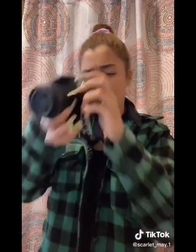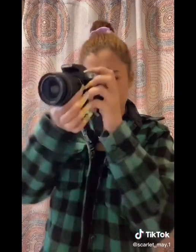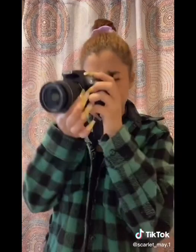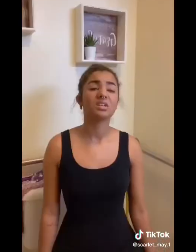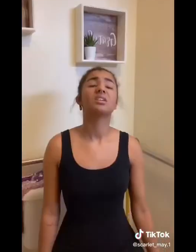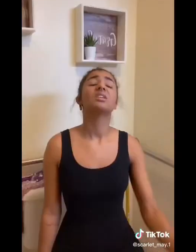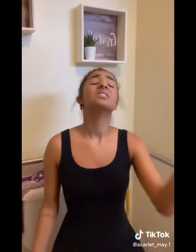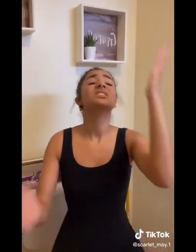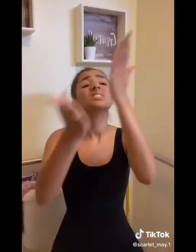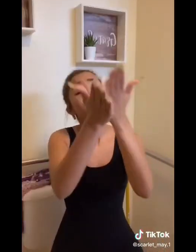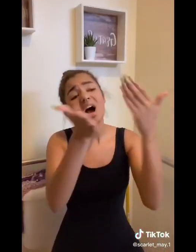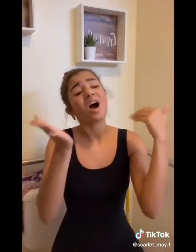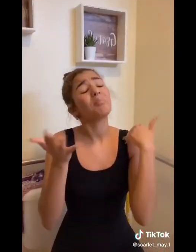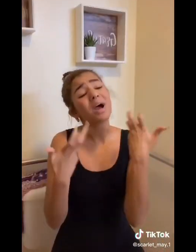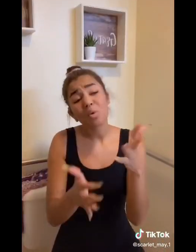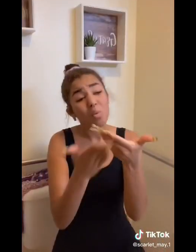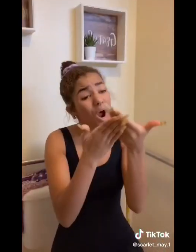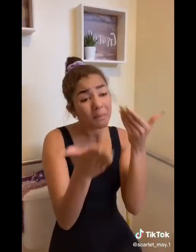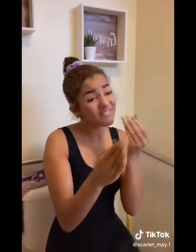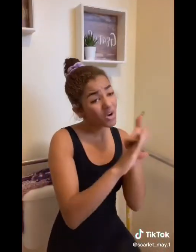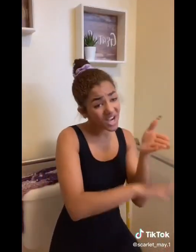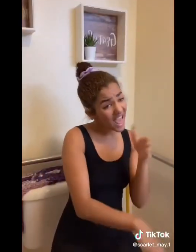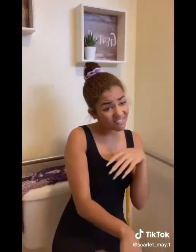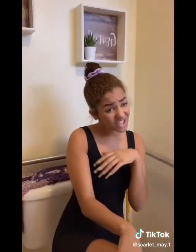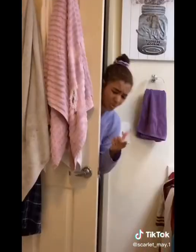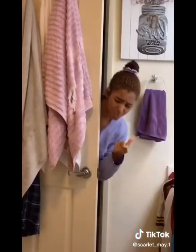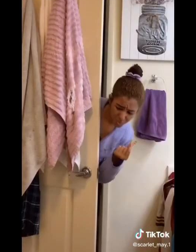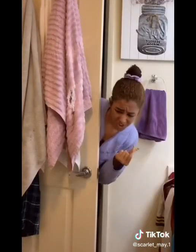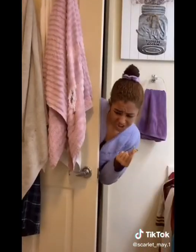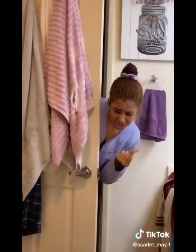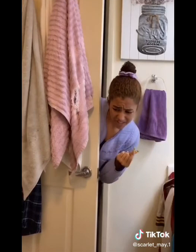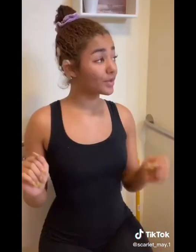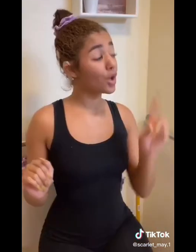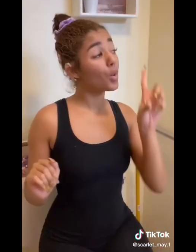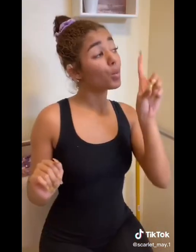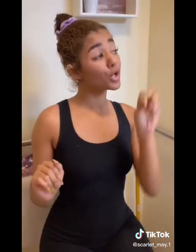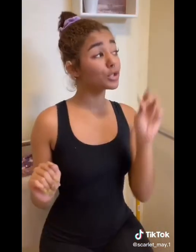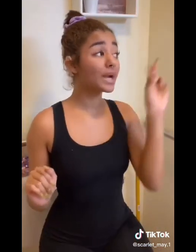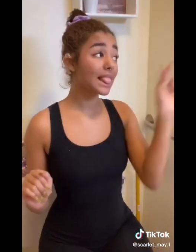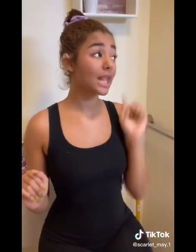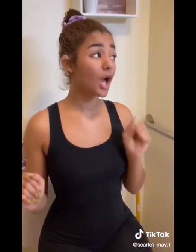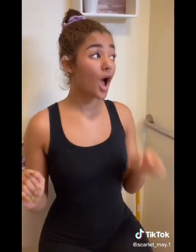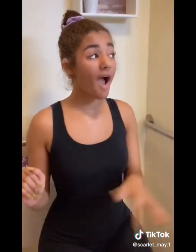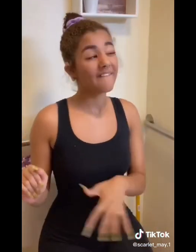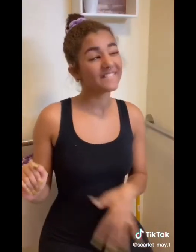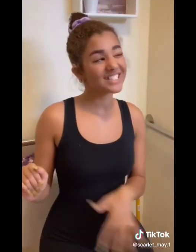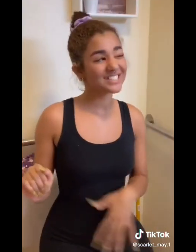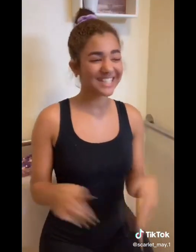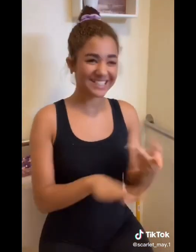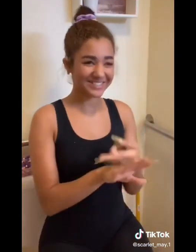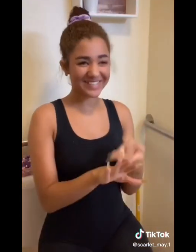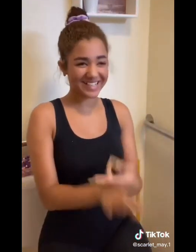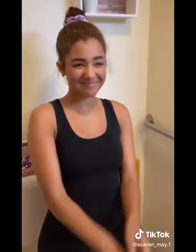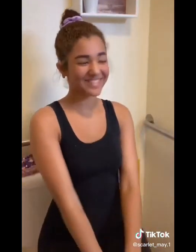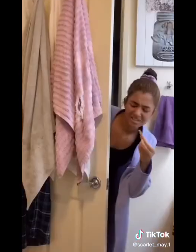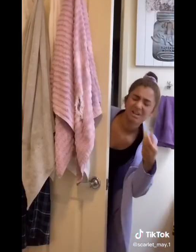No. Stop. I don't want a before and after. What are you doing? We're doing a little vagine trim. Oh,